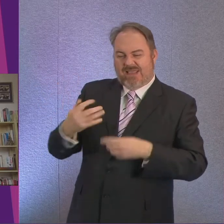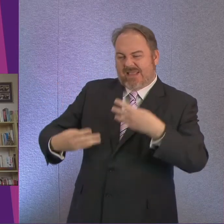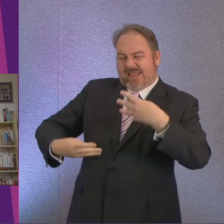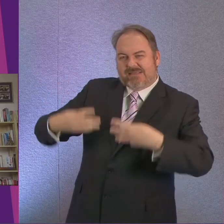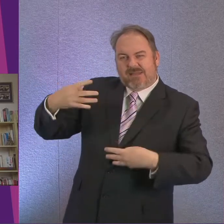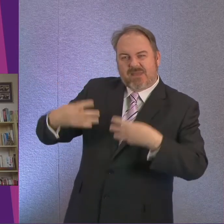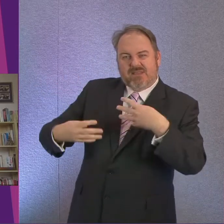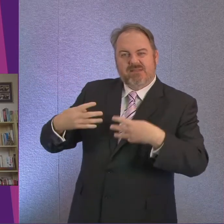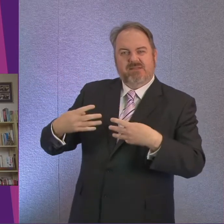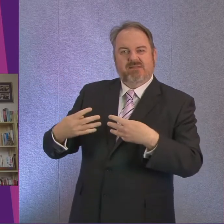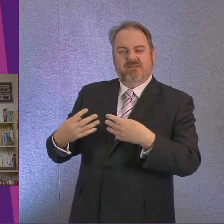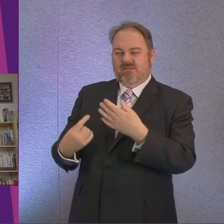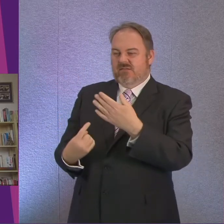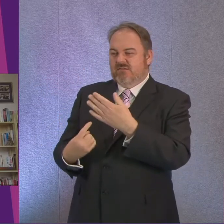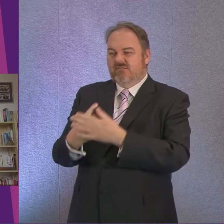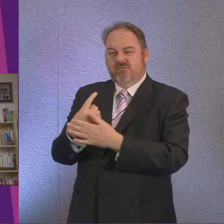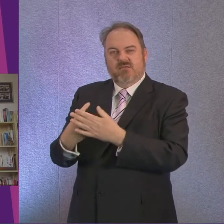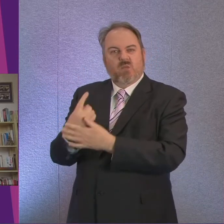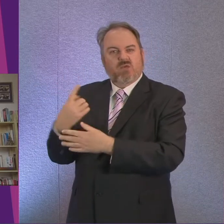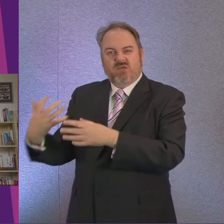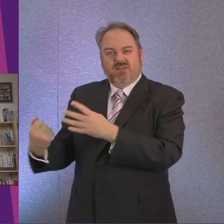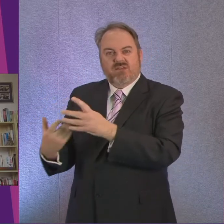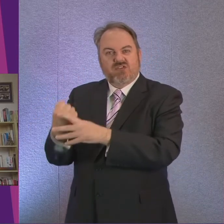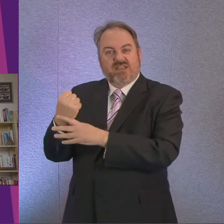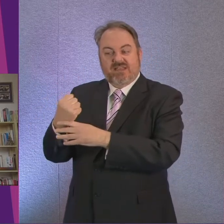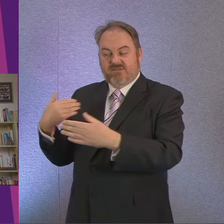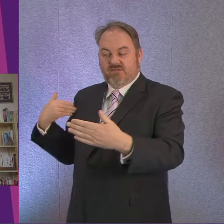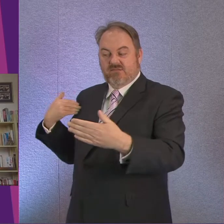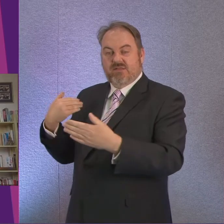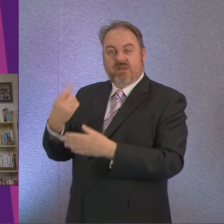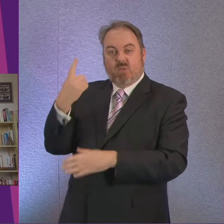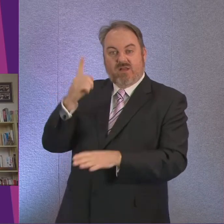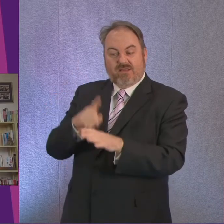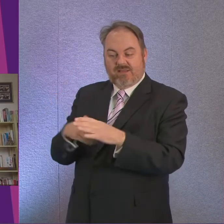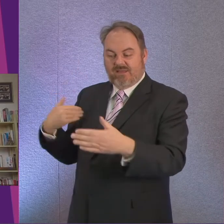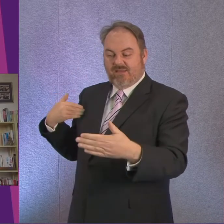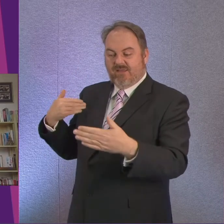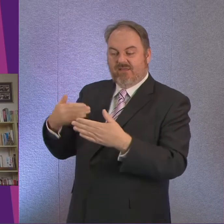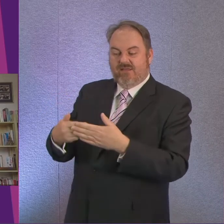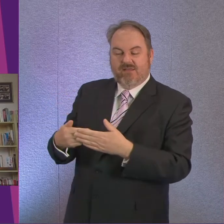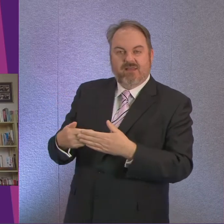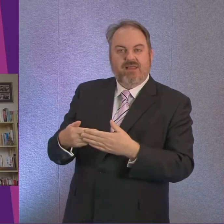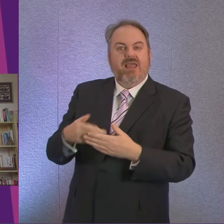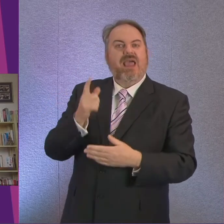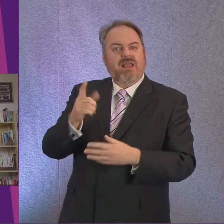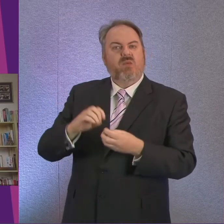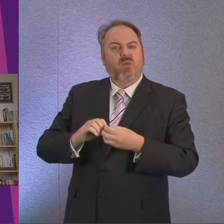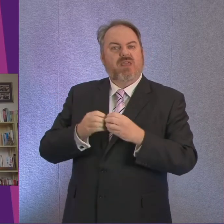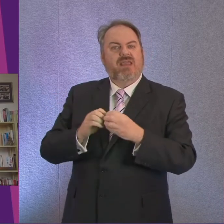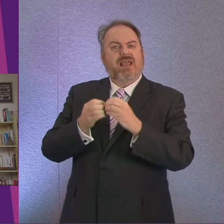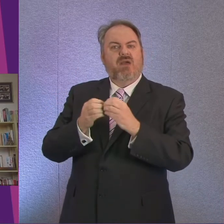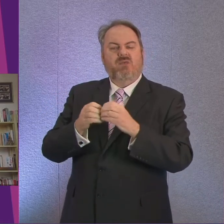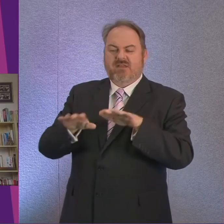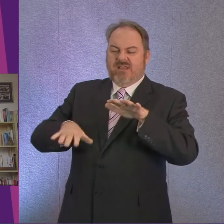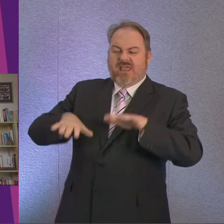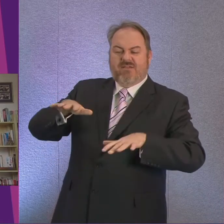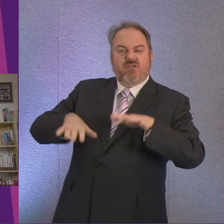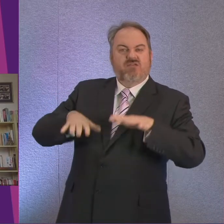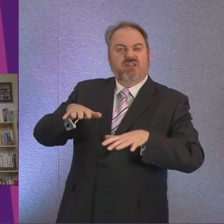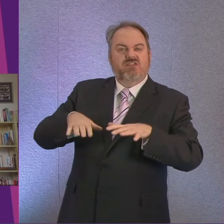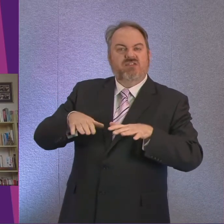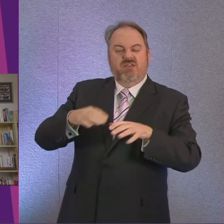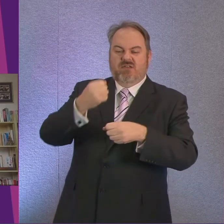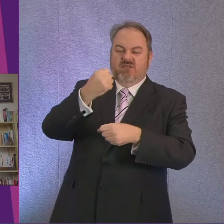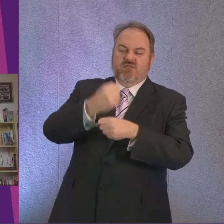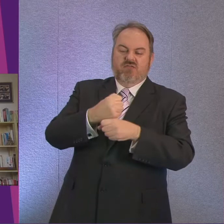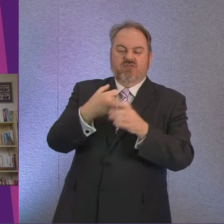outcomes, prior attainment, progression statistics, and grade distributions by centres, of course. You mean schools or colleges,